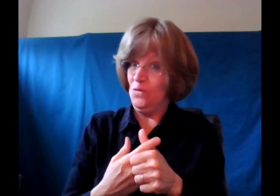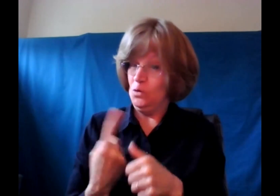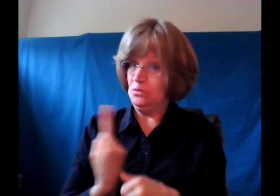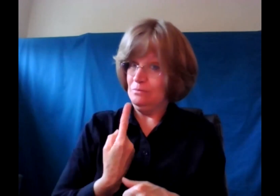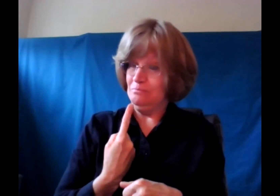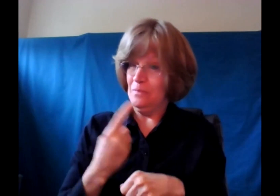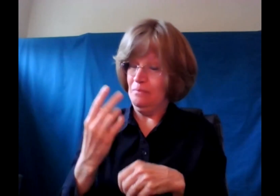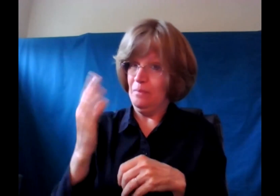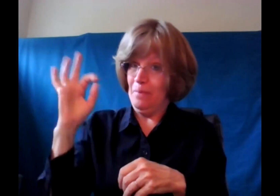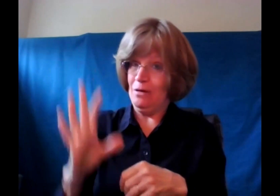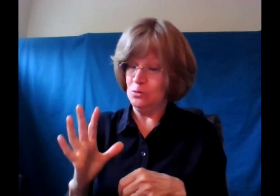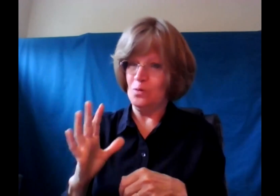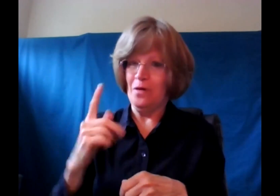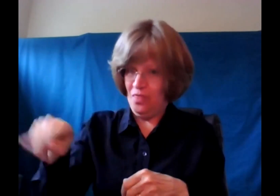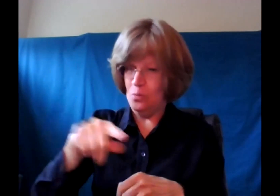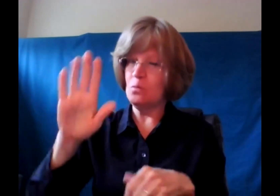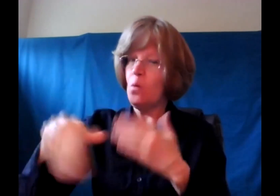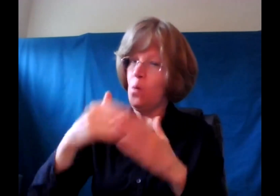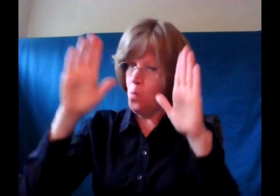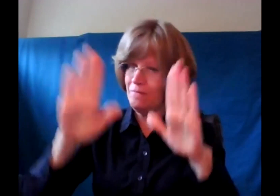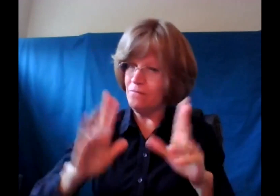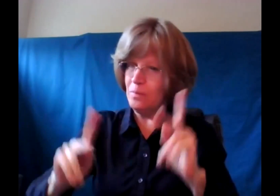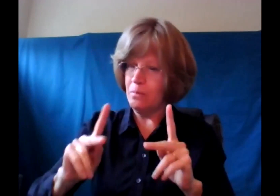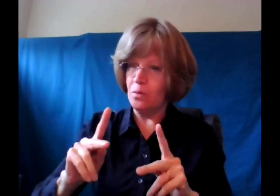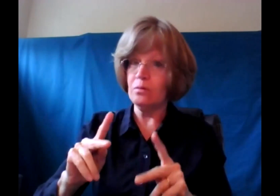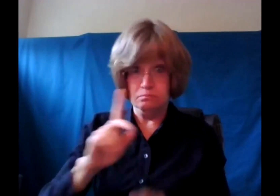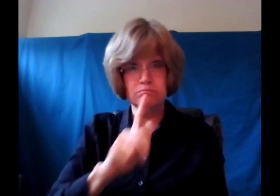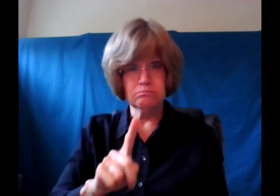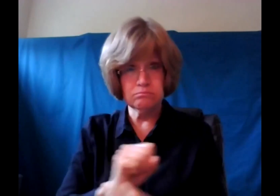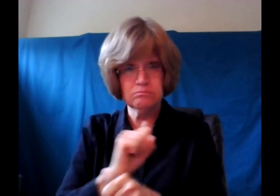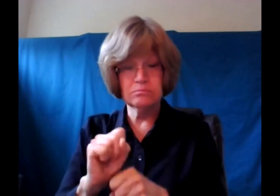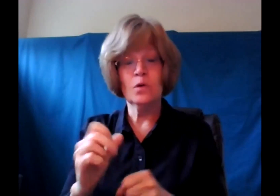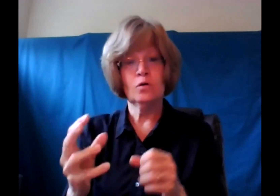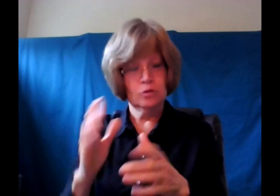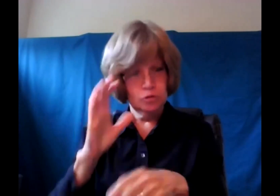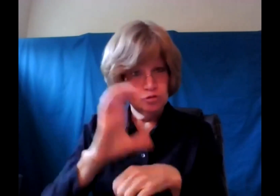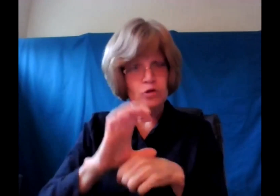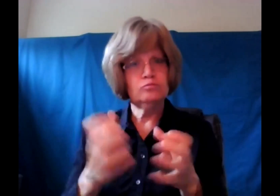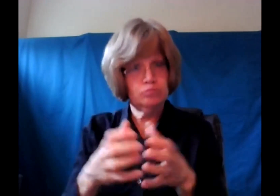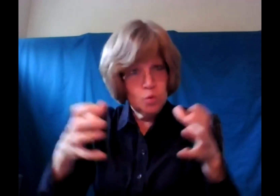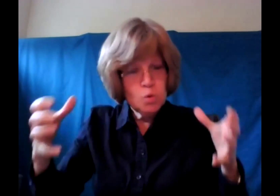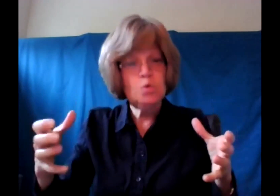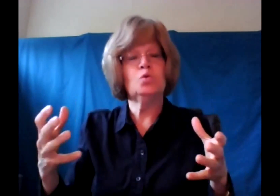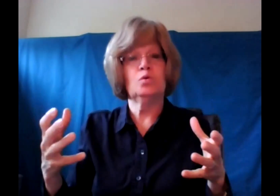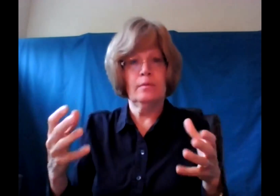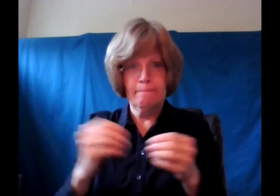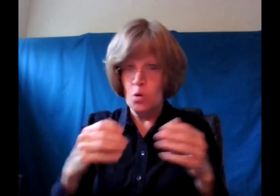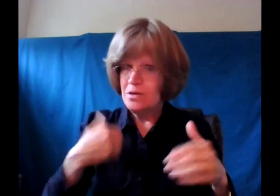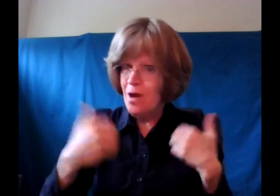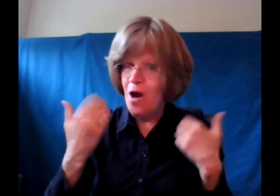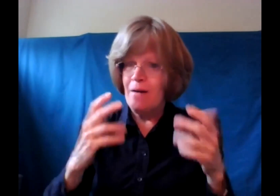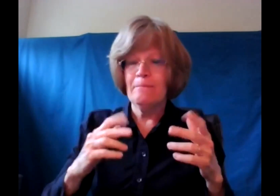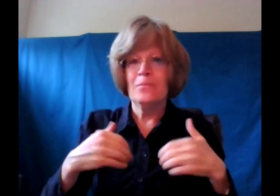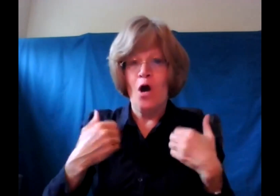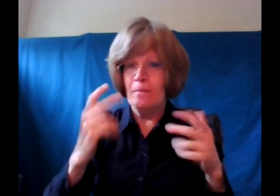I want to make sure I say they were all wonderful folks. And they were. Church grew. We had more young people and